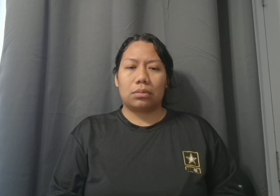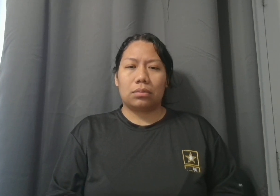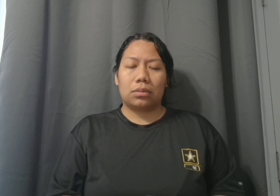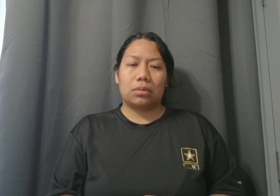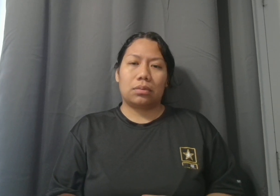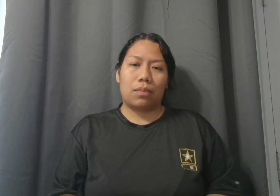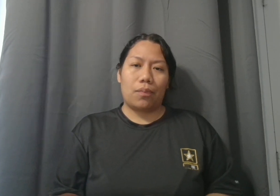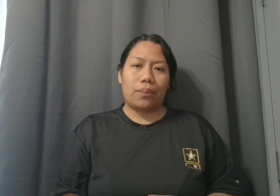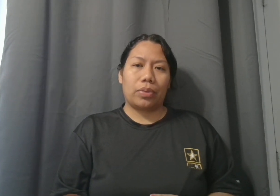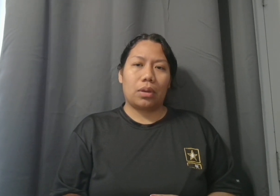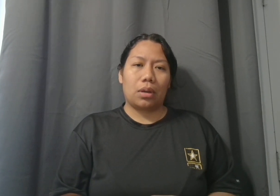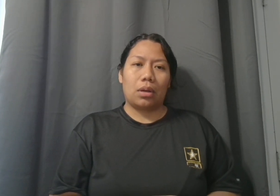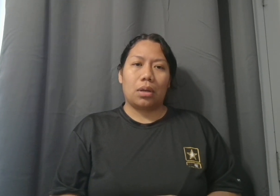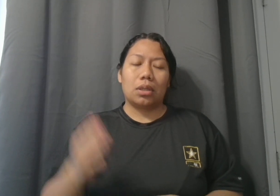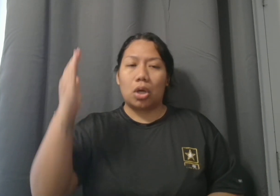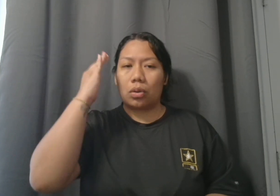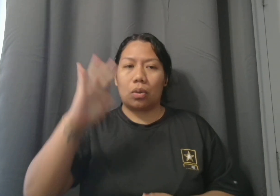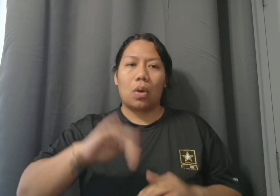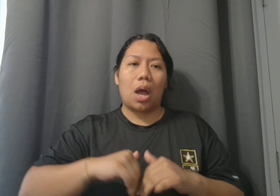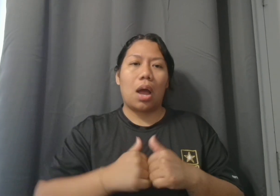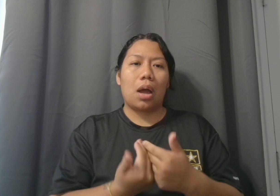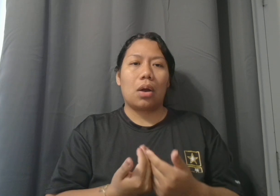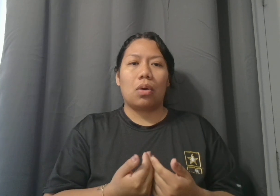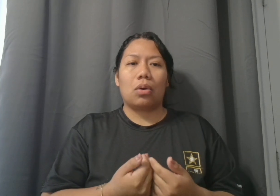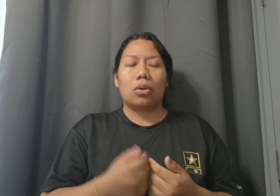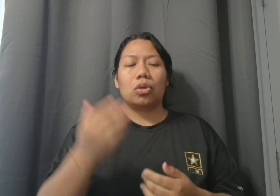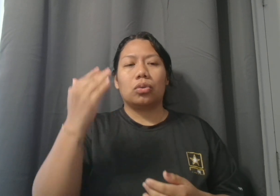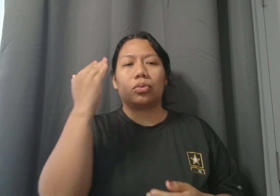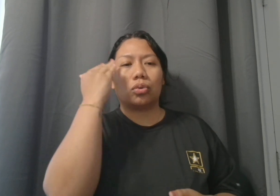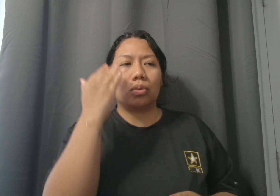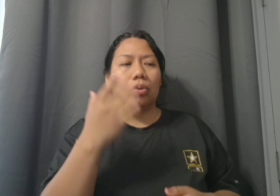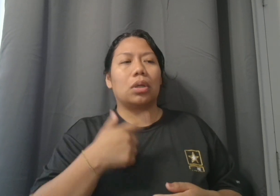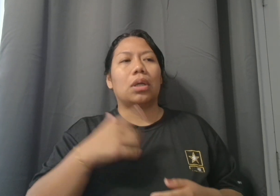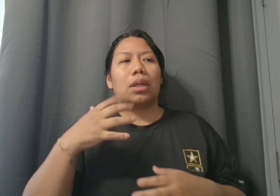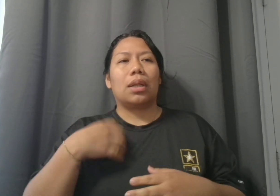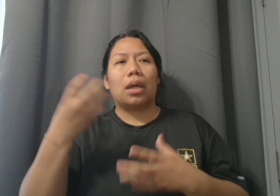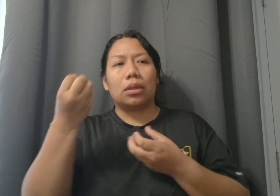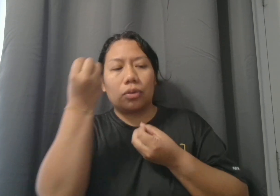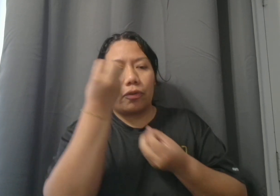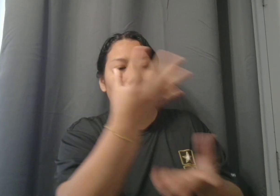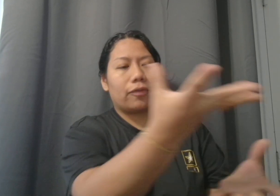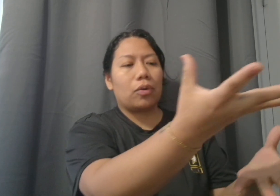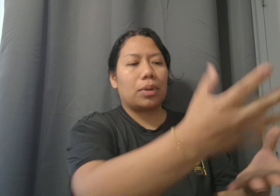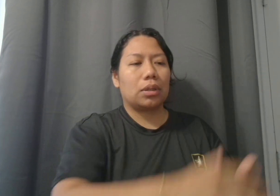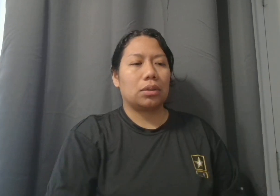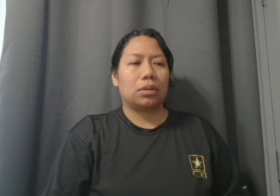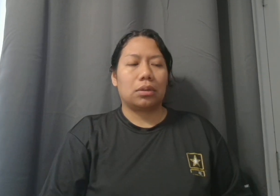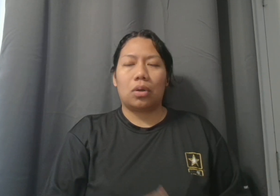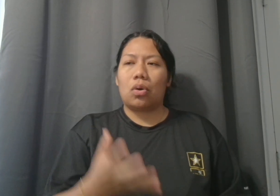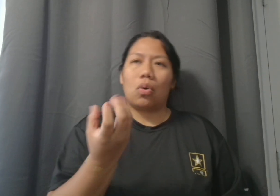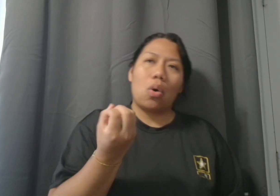to recognize factors in the message, the delivery, and or the environment that